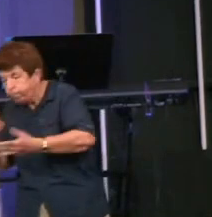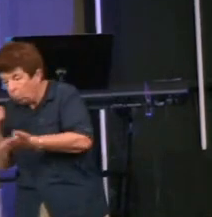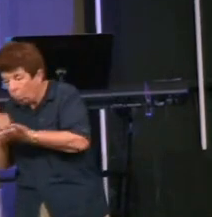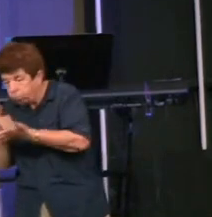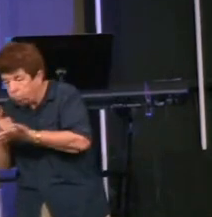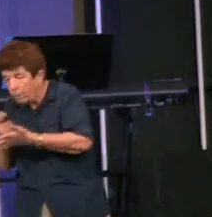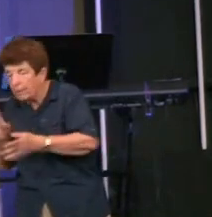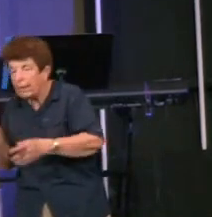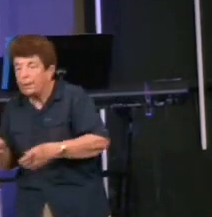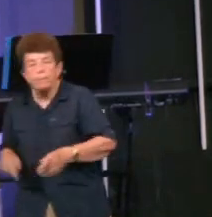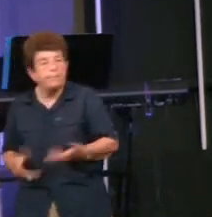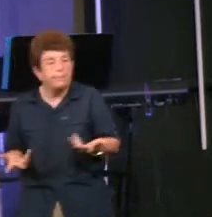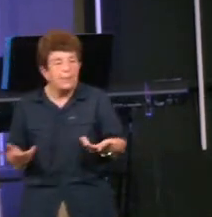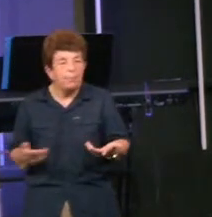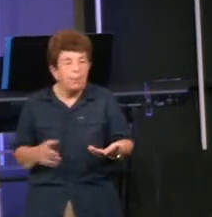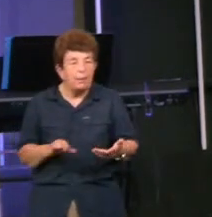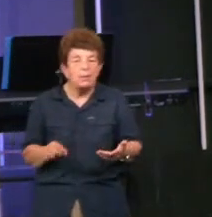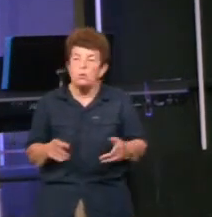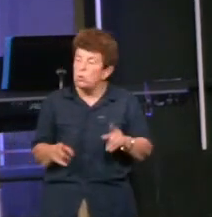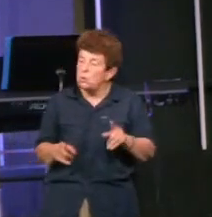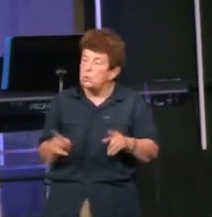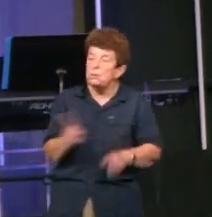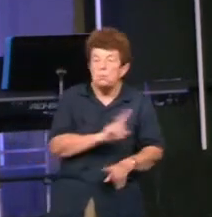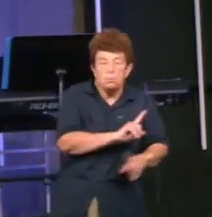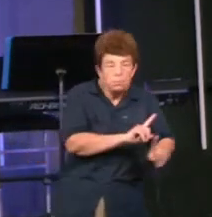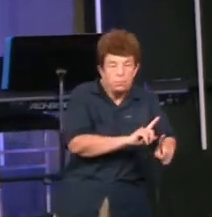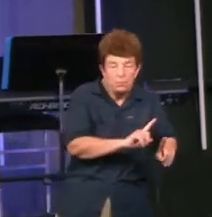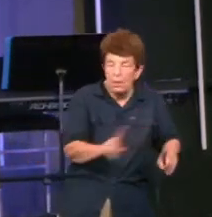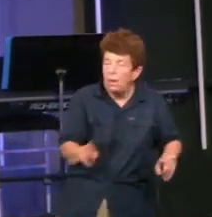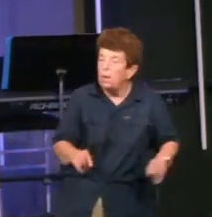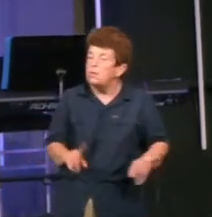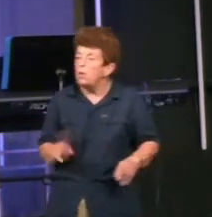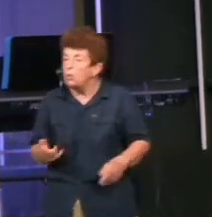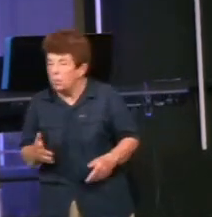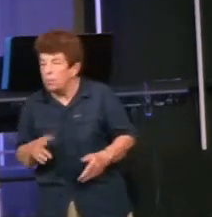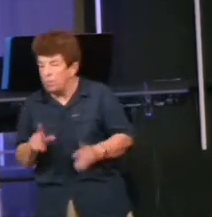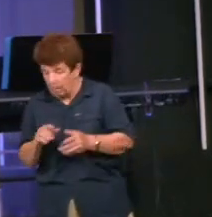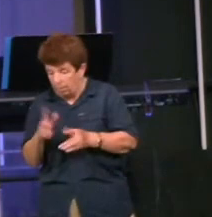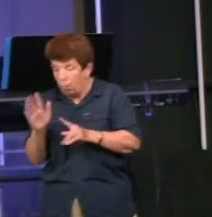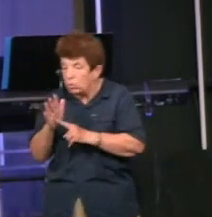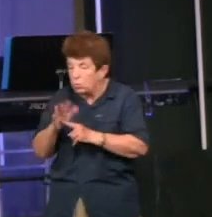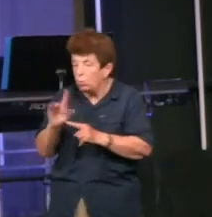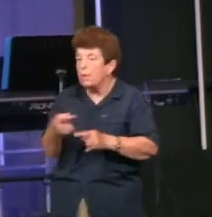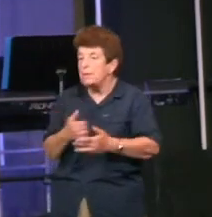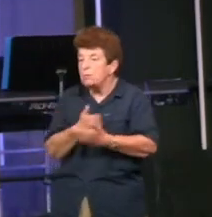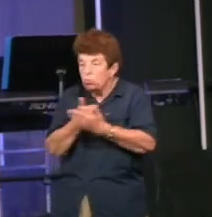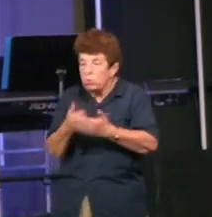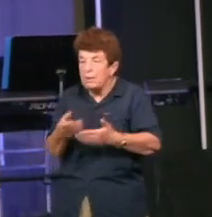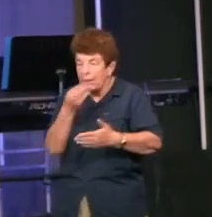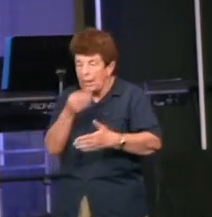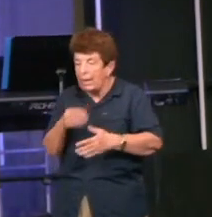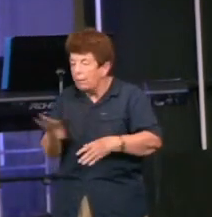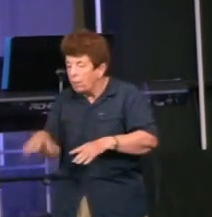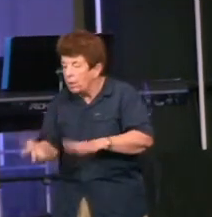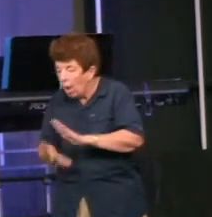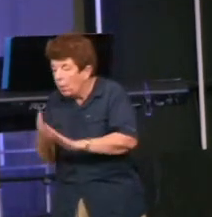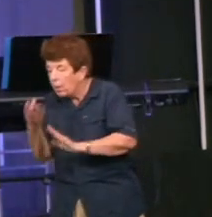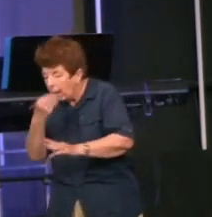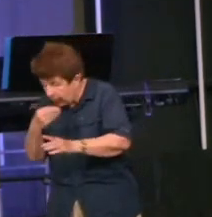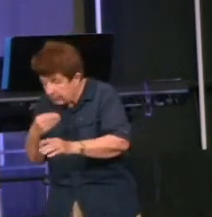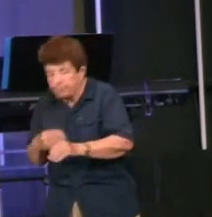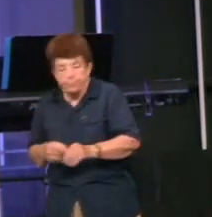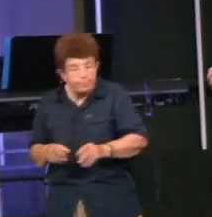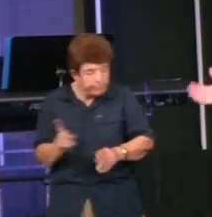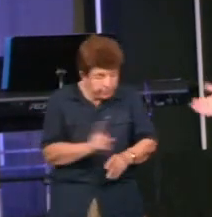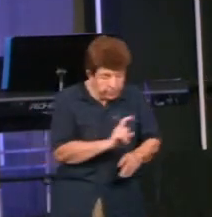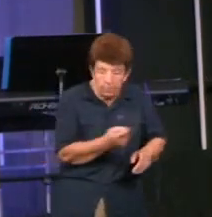And so for us here this morning, we need to ask ourselves, do we eat regularly? If Jesus is the bread of life, how often